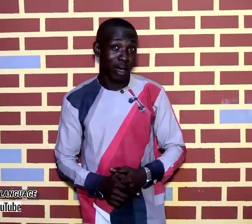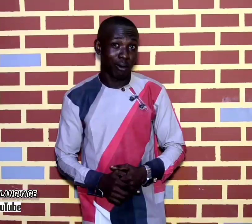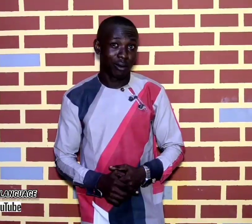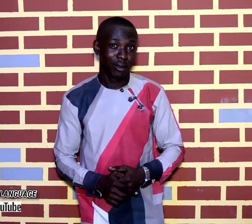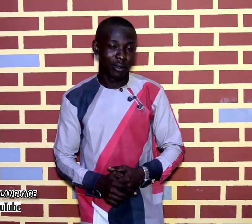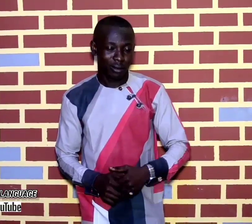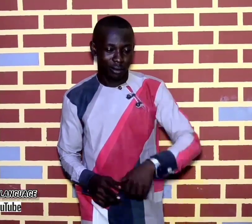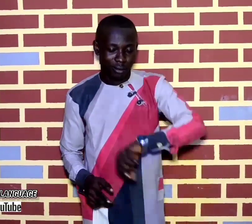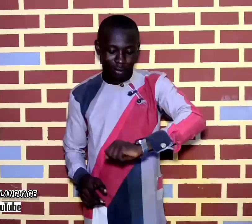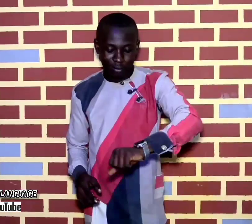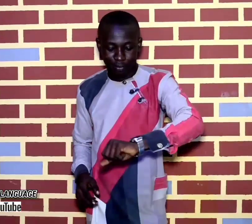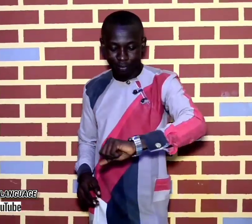Wow.